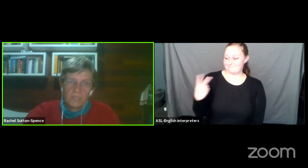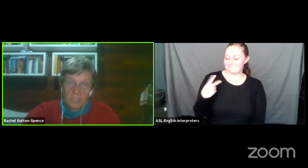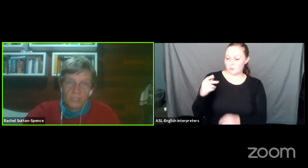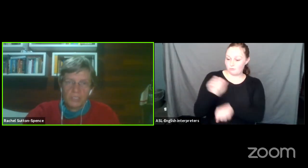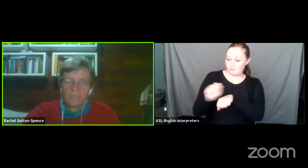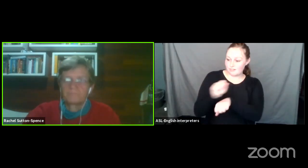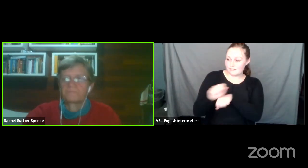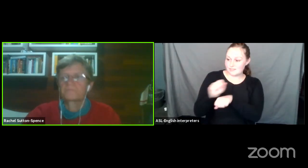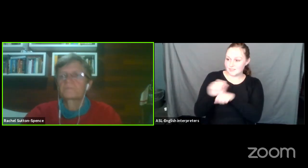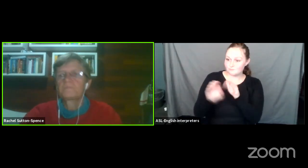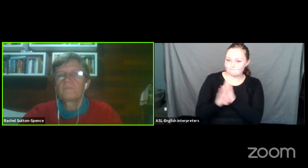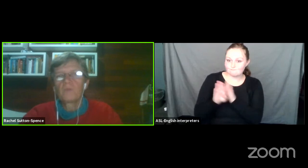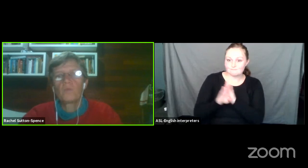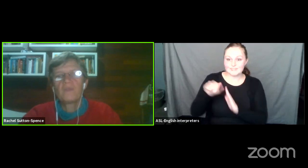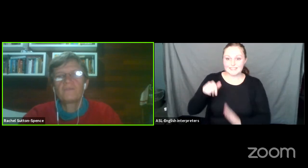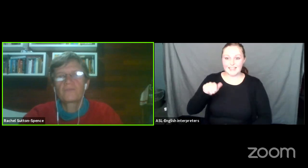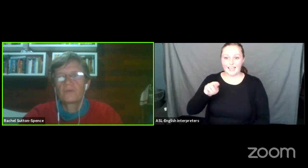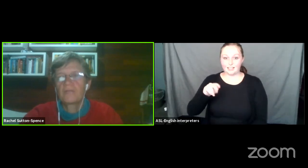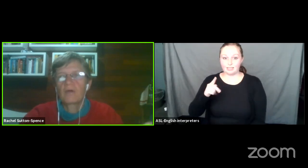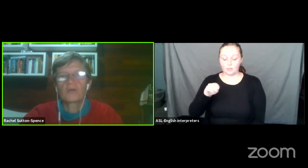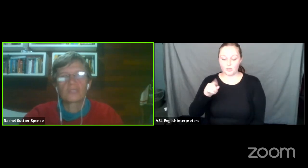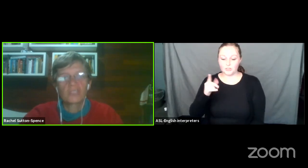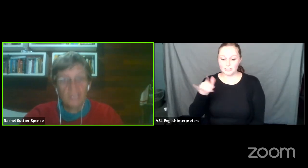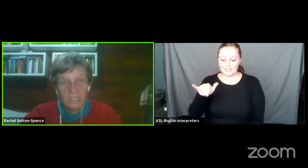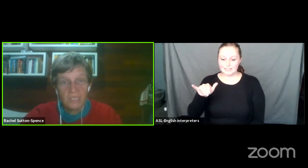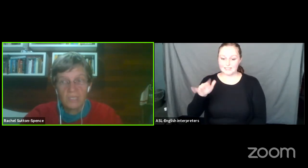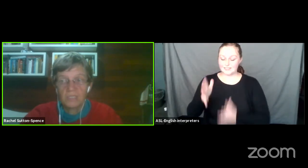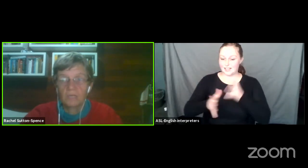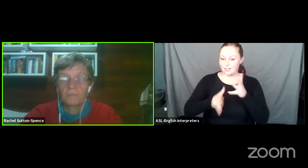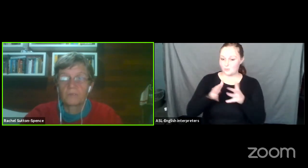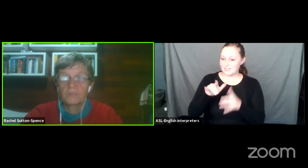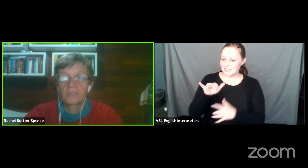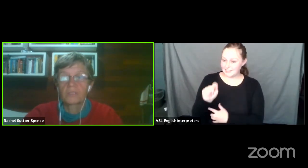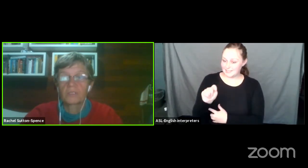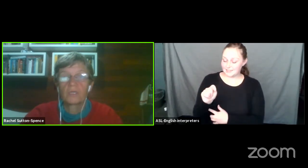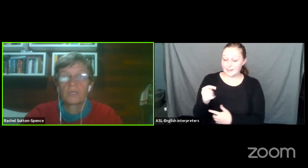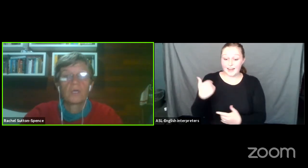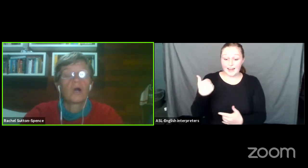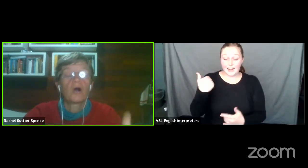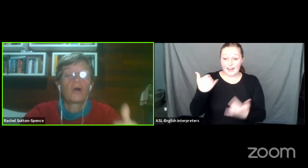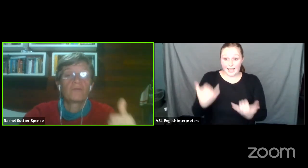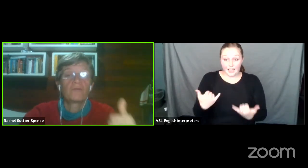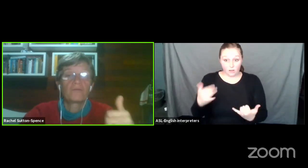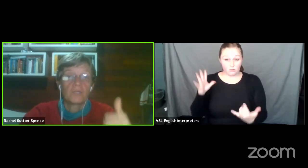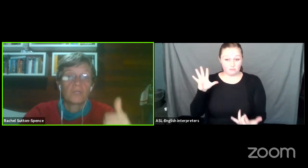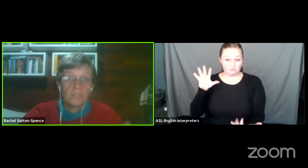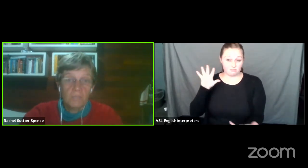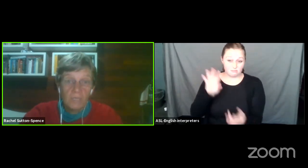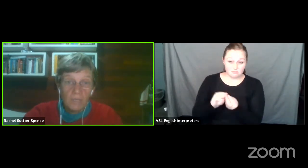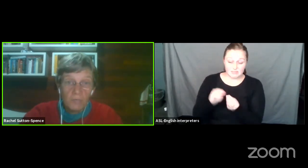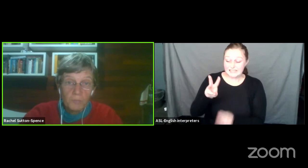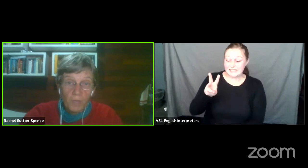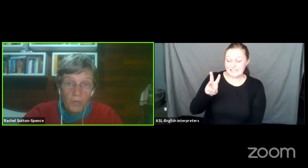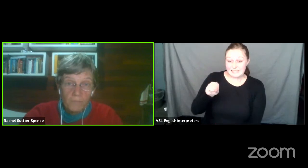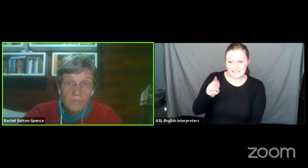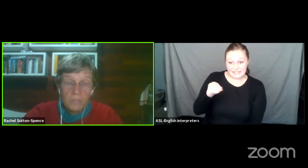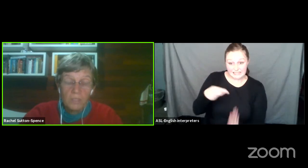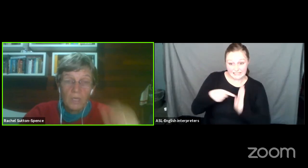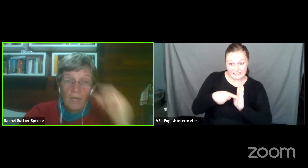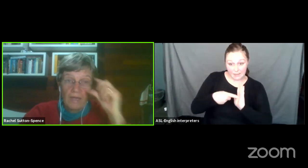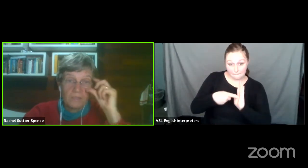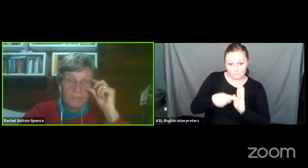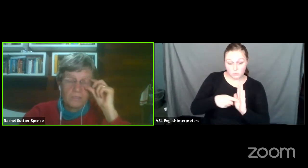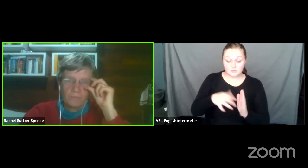Libras literature. We've now got 60 examples of sign language